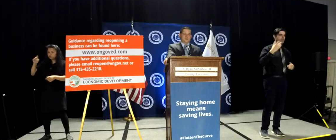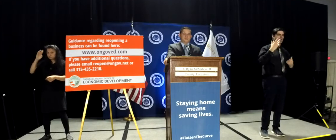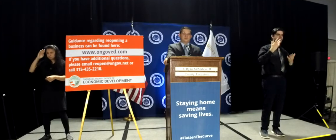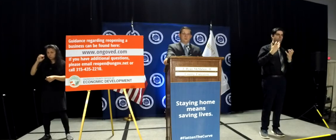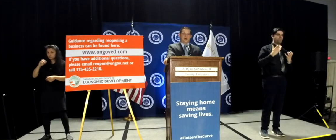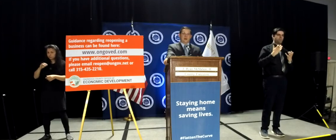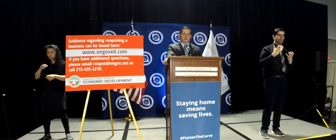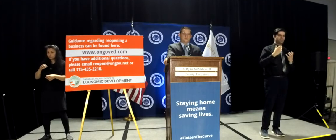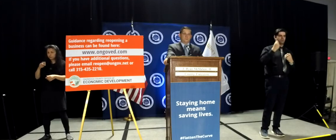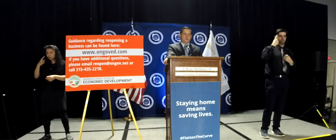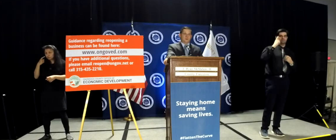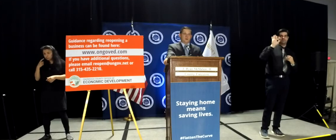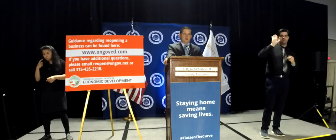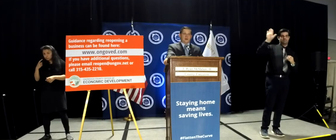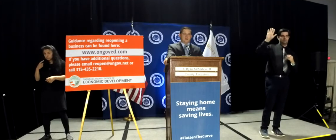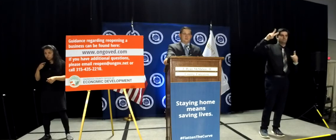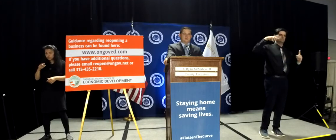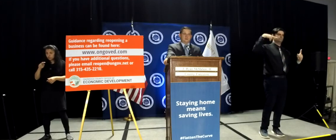New York City, Long Island.